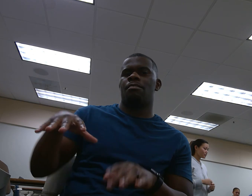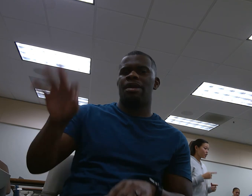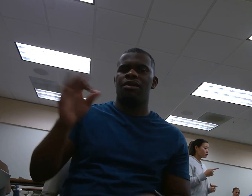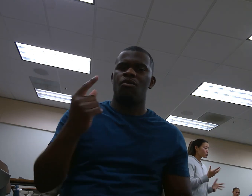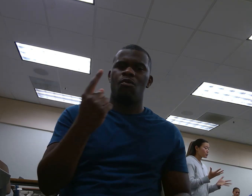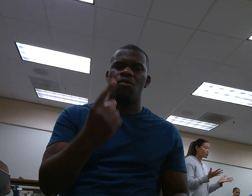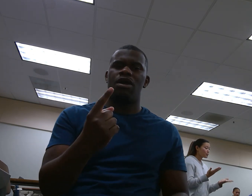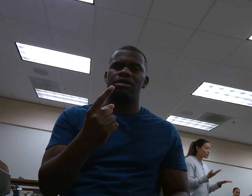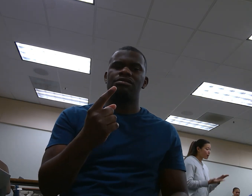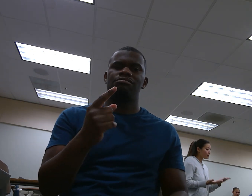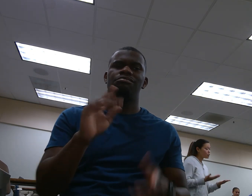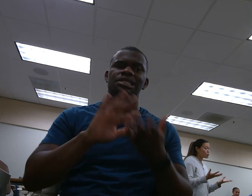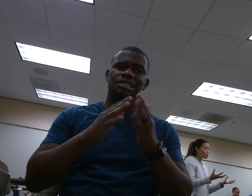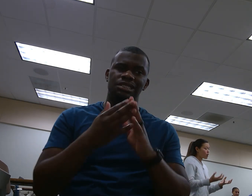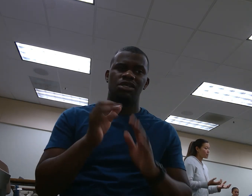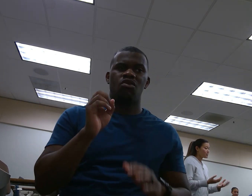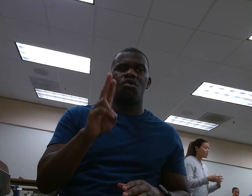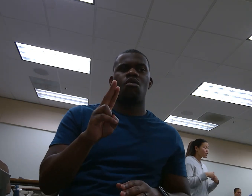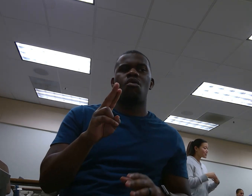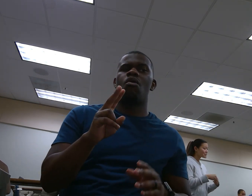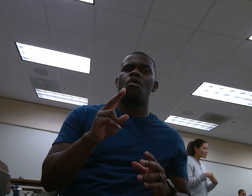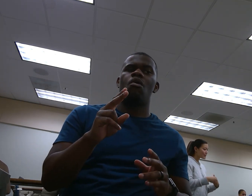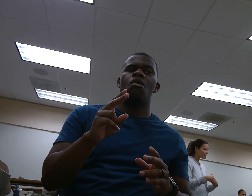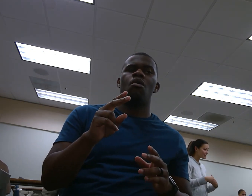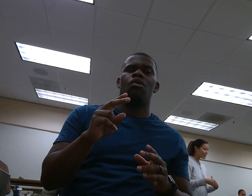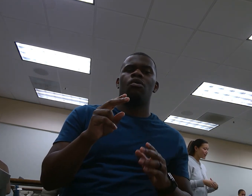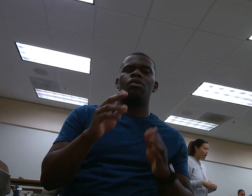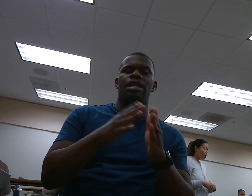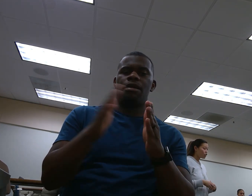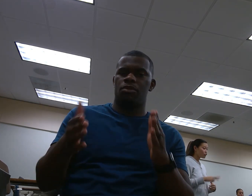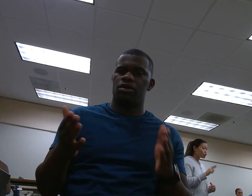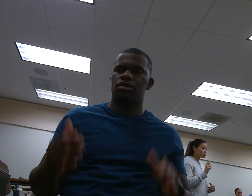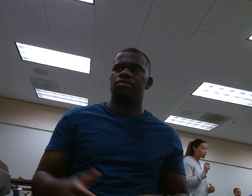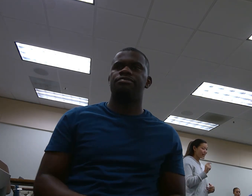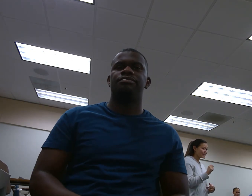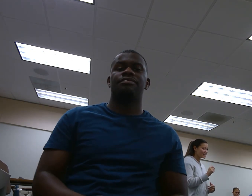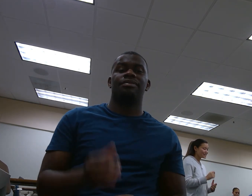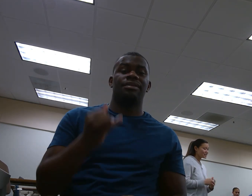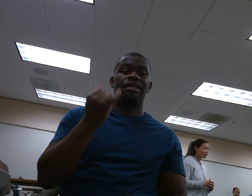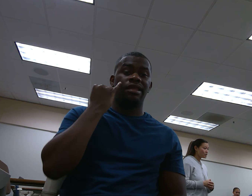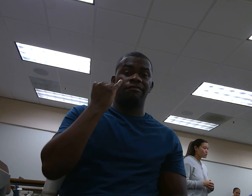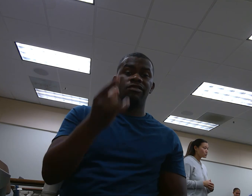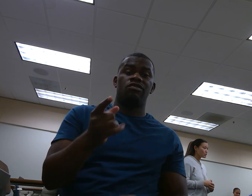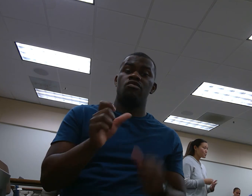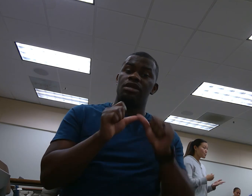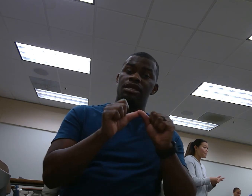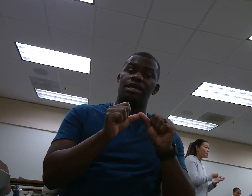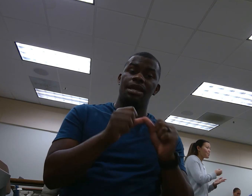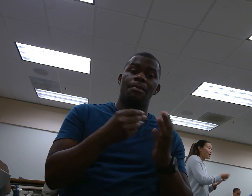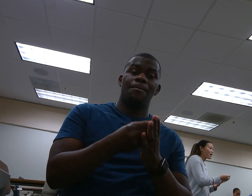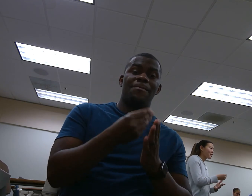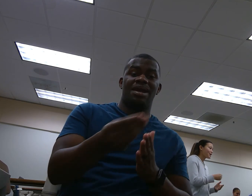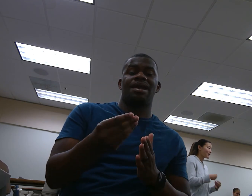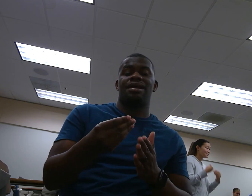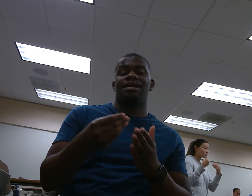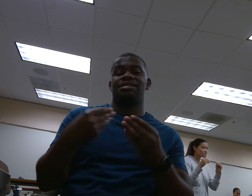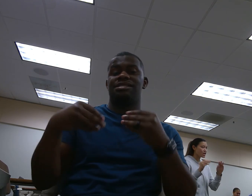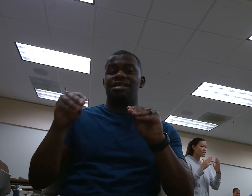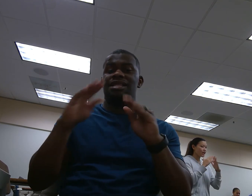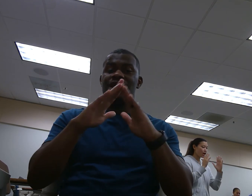the flexibility of renting. To keep buying and selling houses, there's a lot of costs involved, especially when the